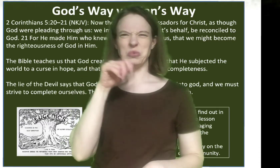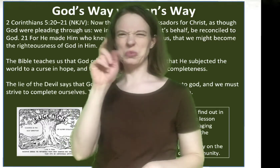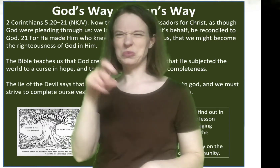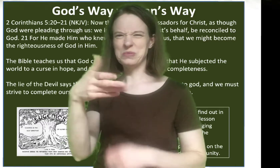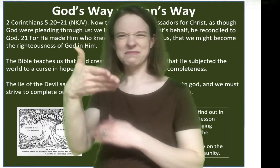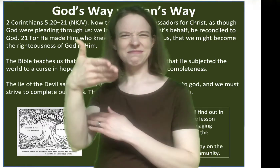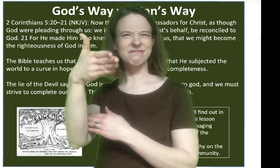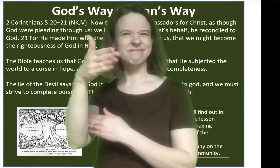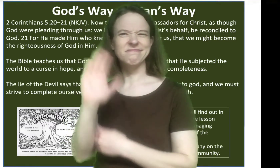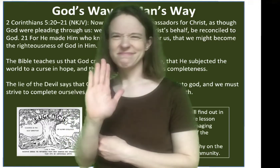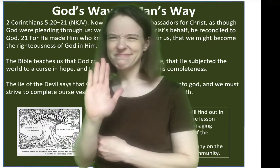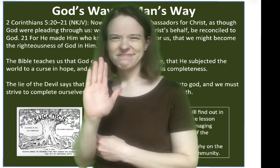You don't need God.